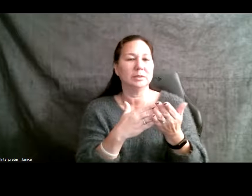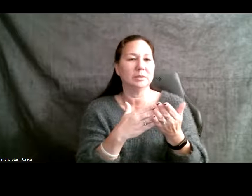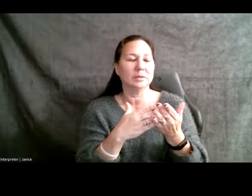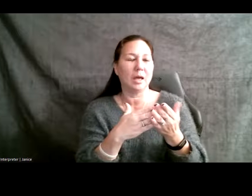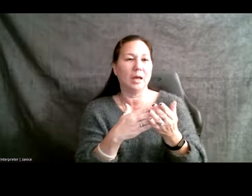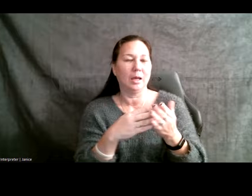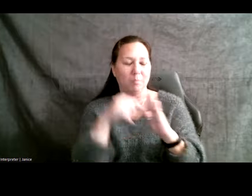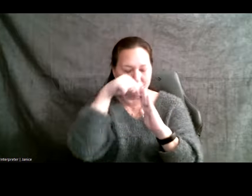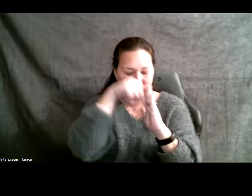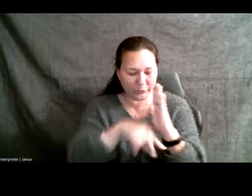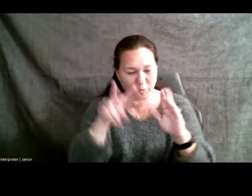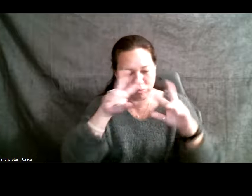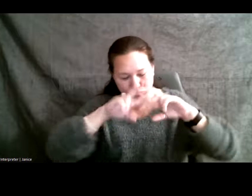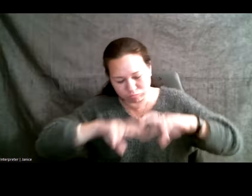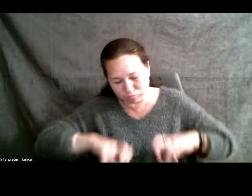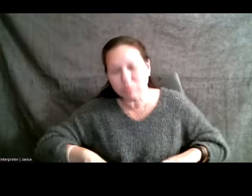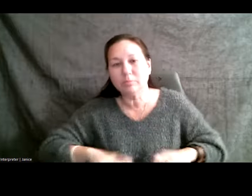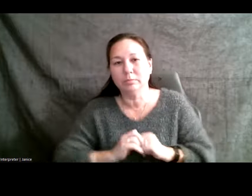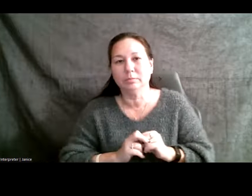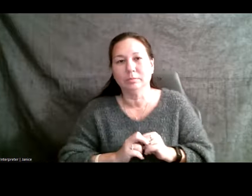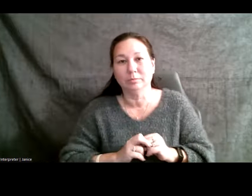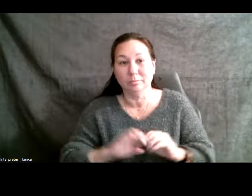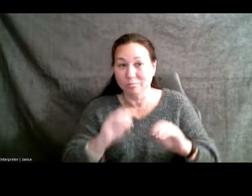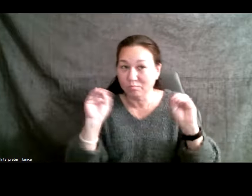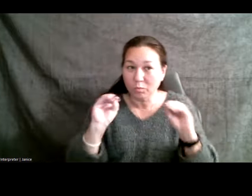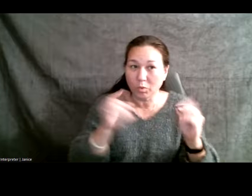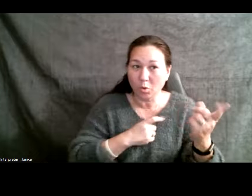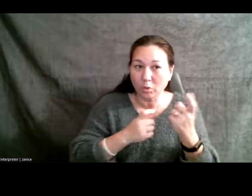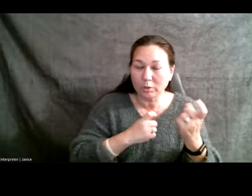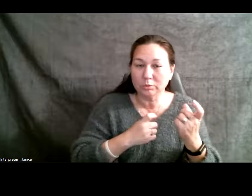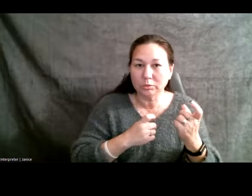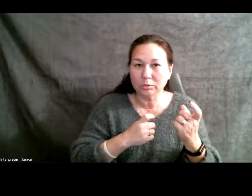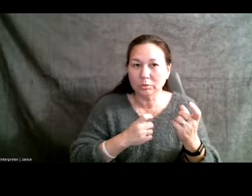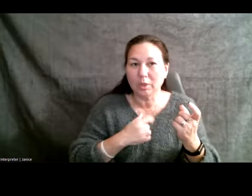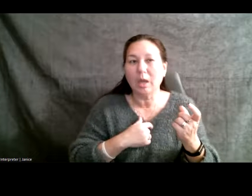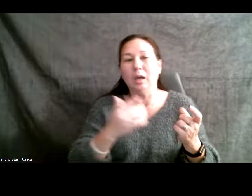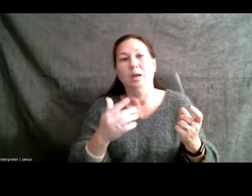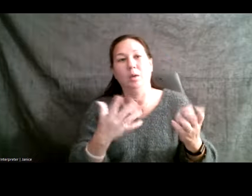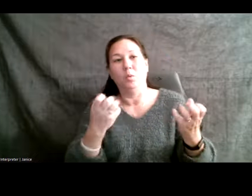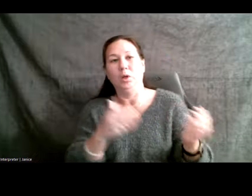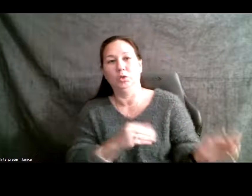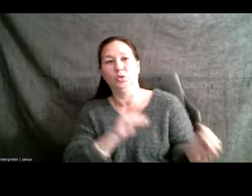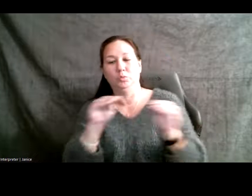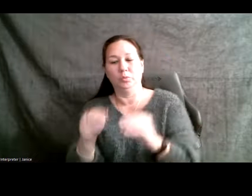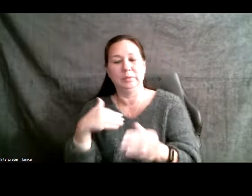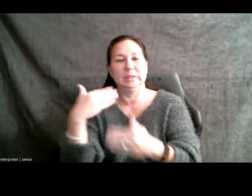If there's no more questions on that, I'd like to move on to the next topic.